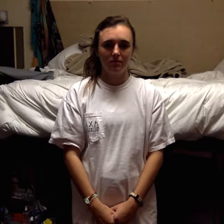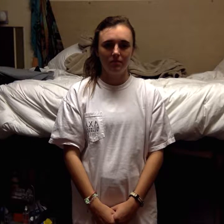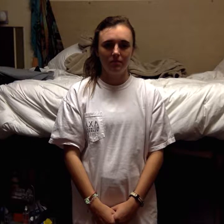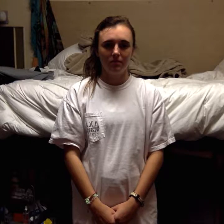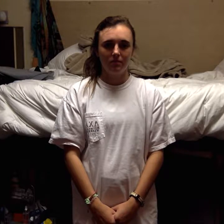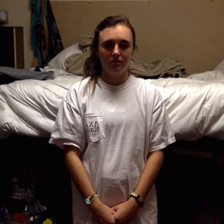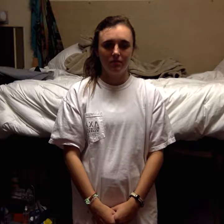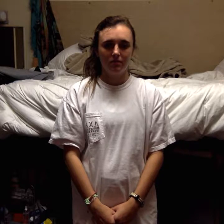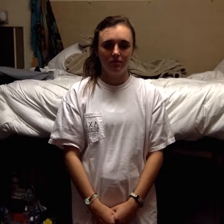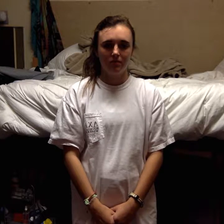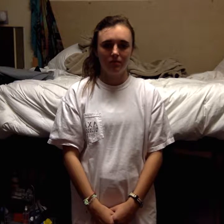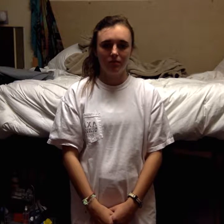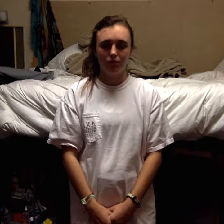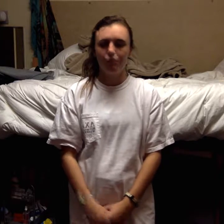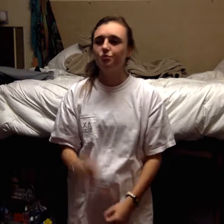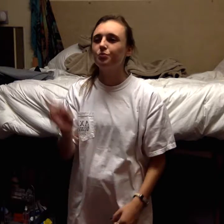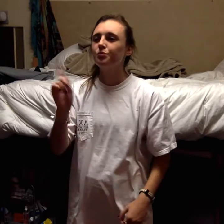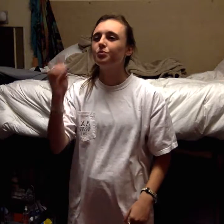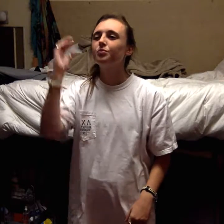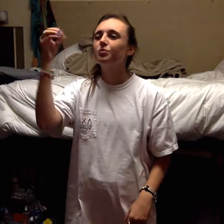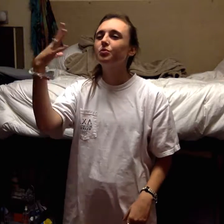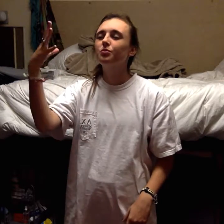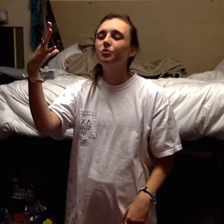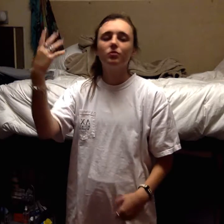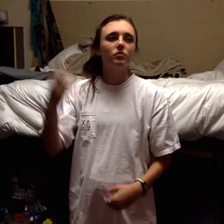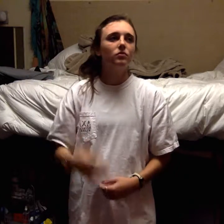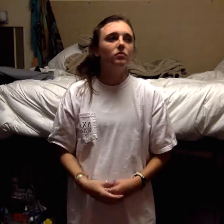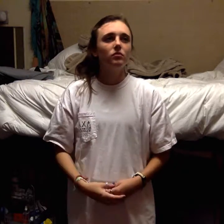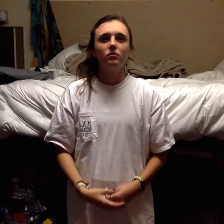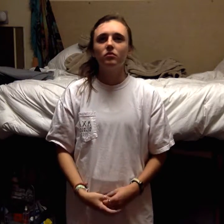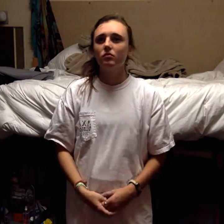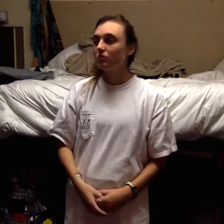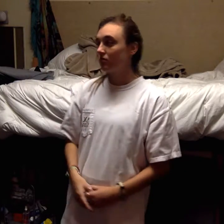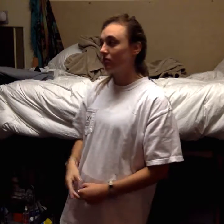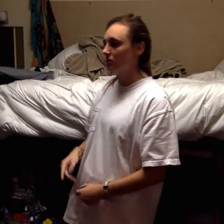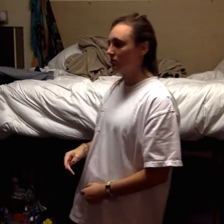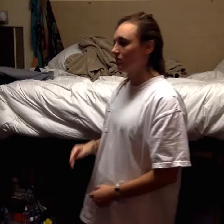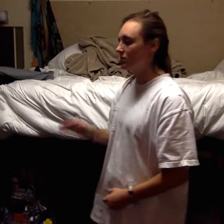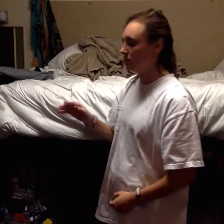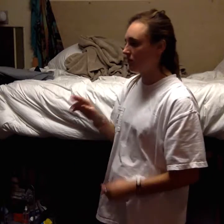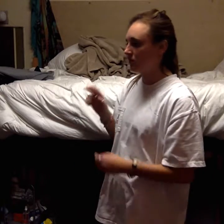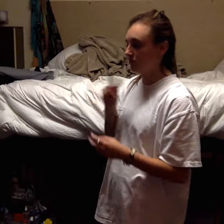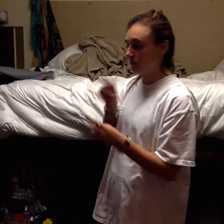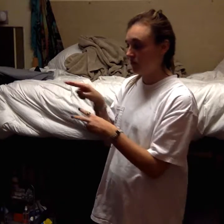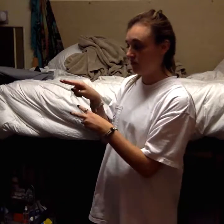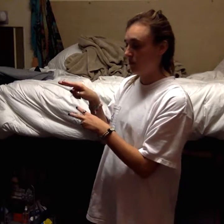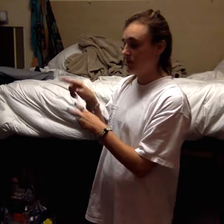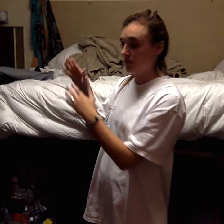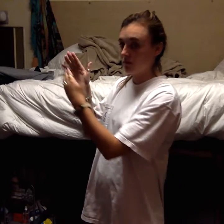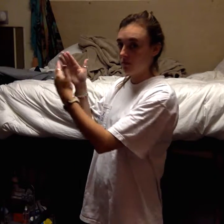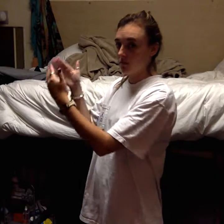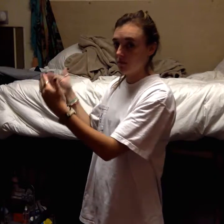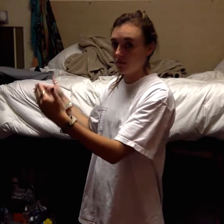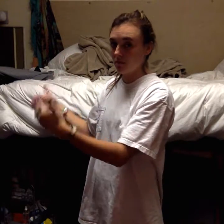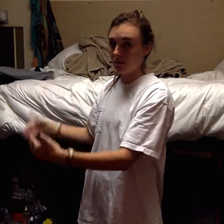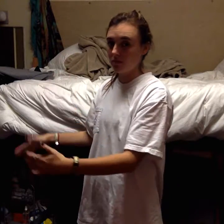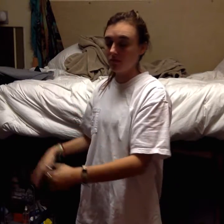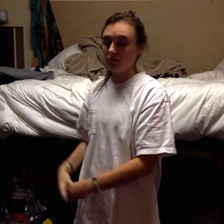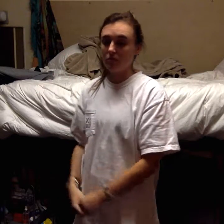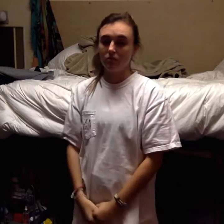The sun would be up here, over here. Not on top, because this is dark, so the sun would have to be over here, light, medium, and